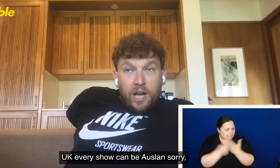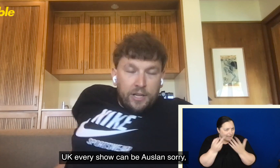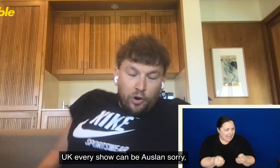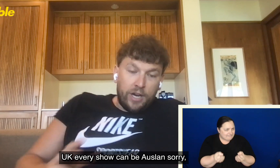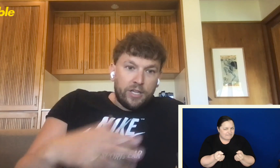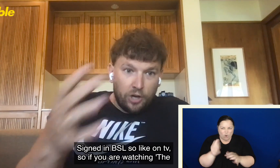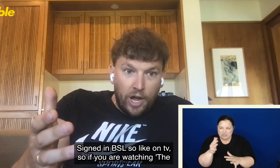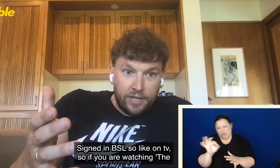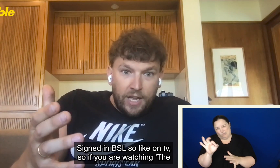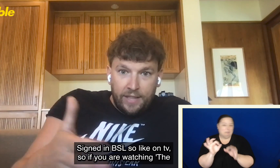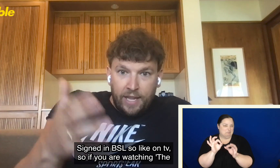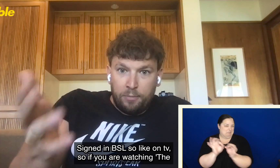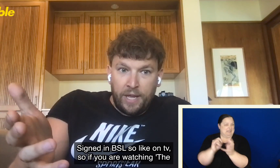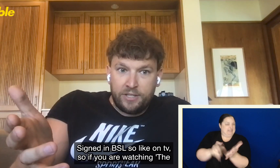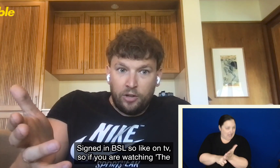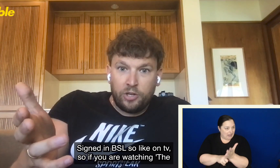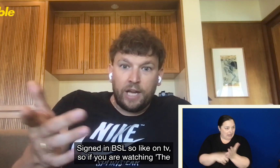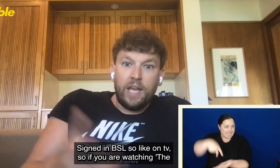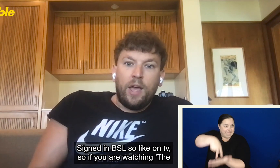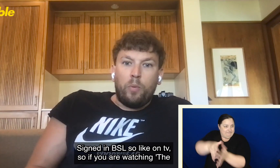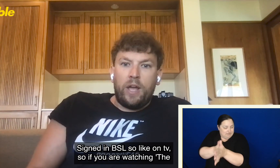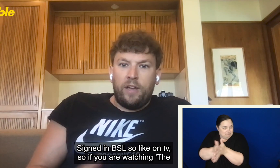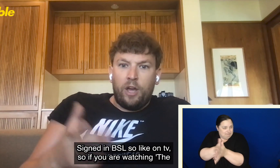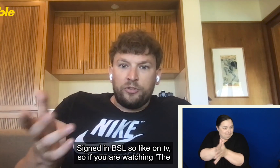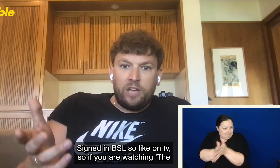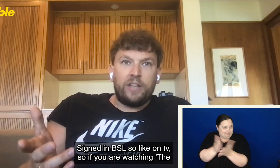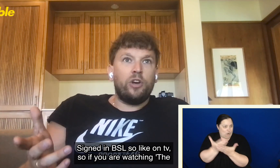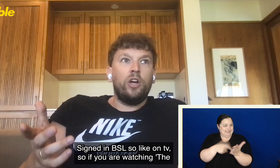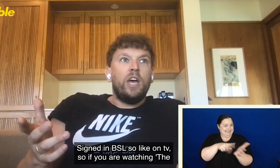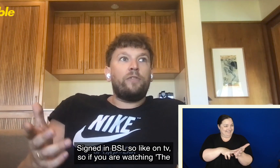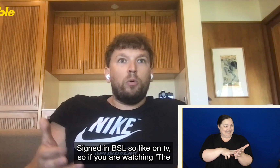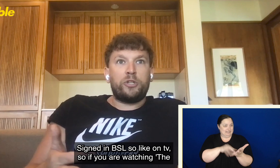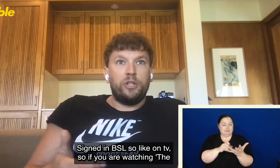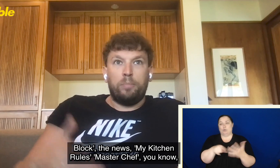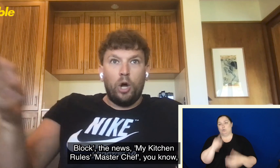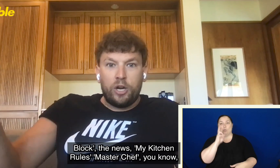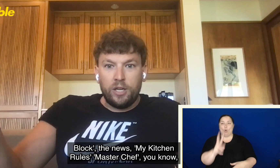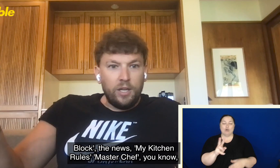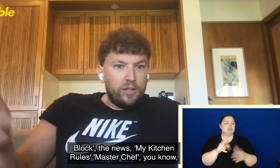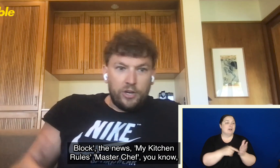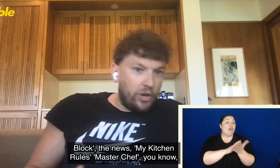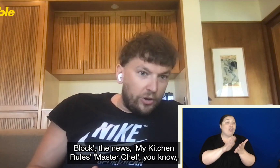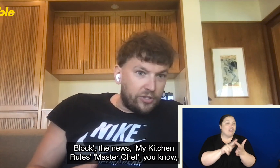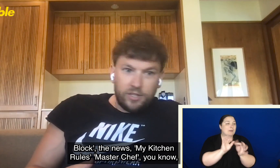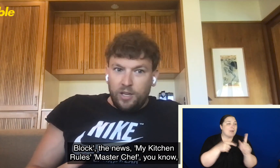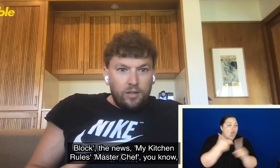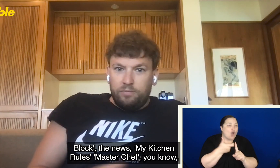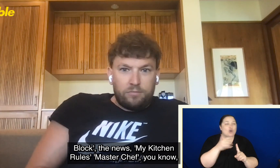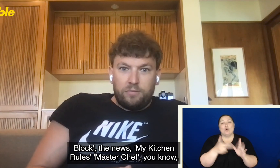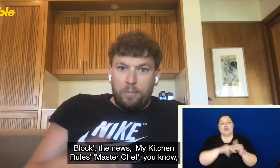signed in BSL. So like on TV. So if you're watching The Block, the